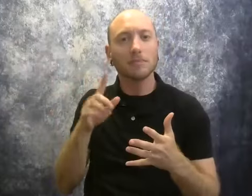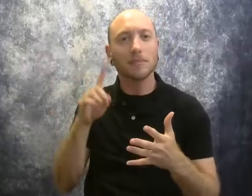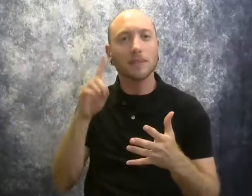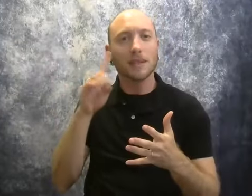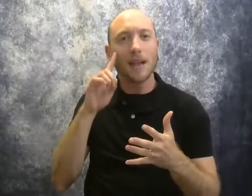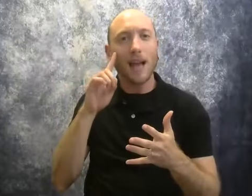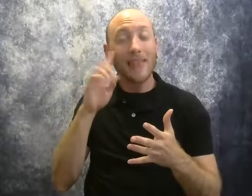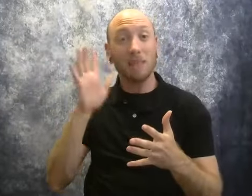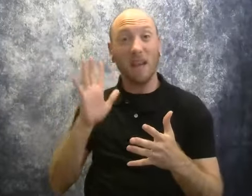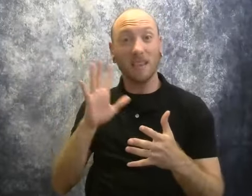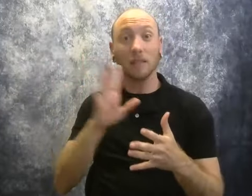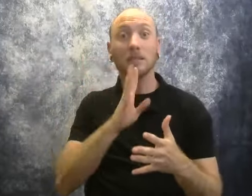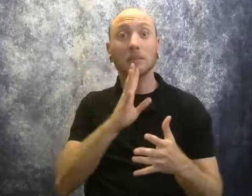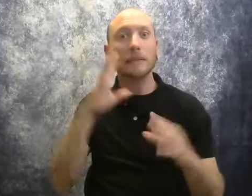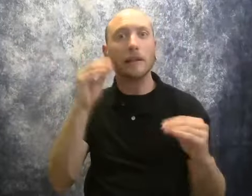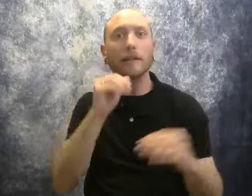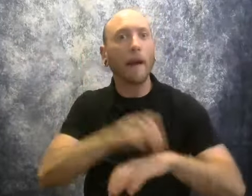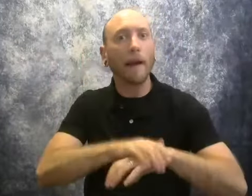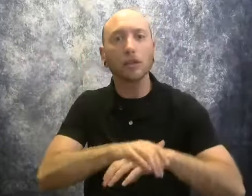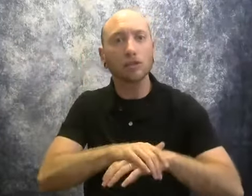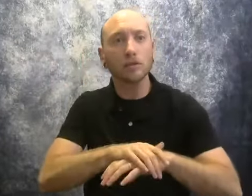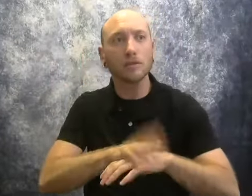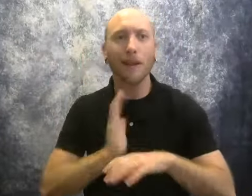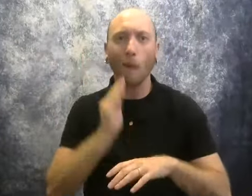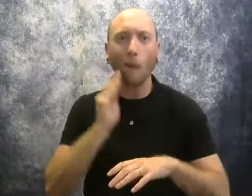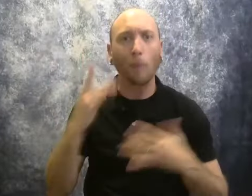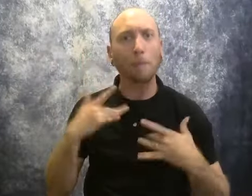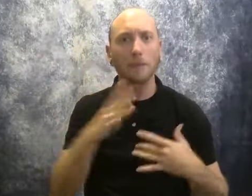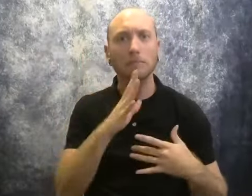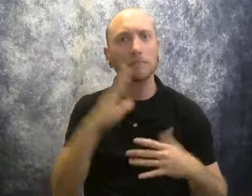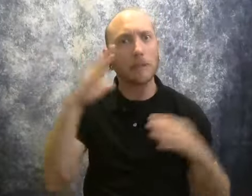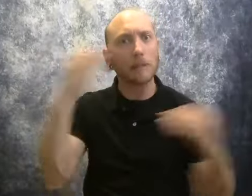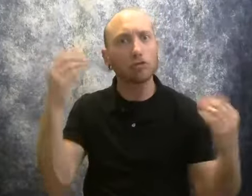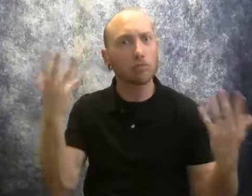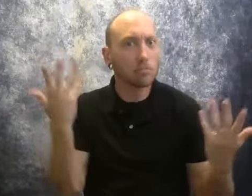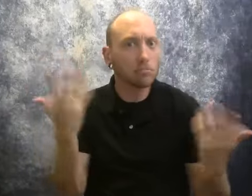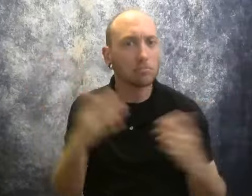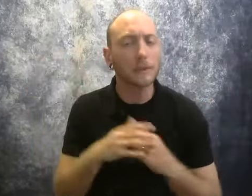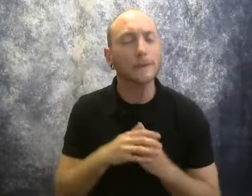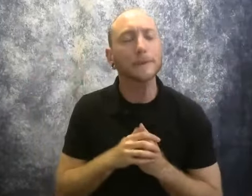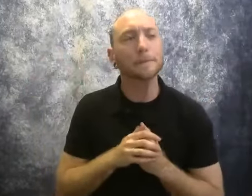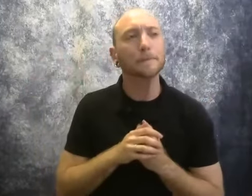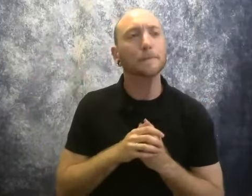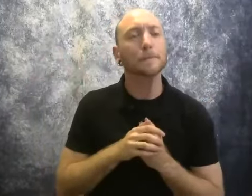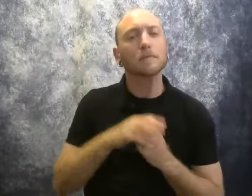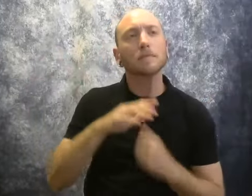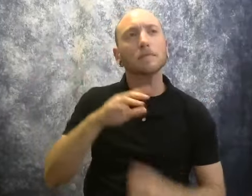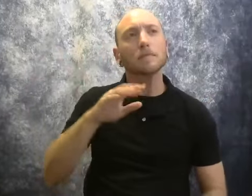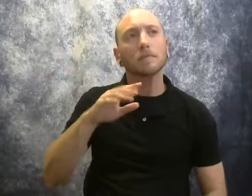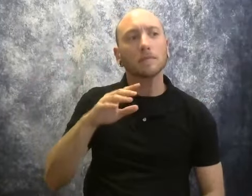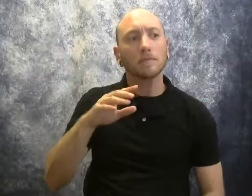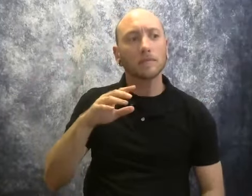lost, to be fair. And I think at that time probably Dutch was our first language because it was spoken in the home. It's only when I went to school that